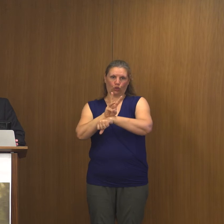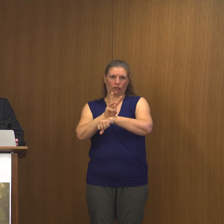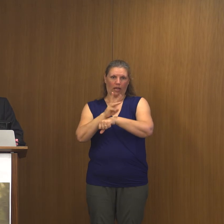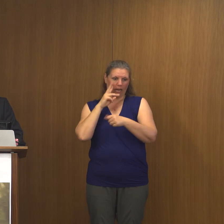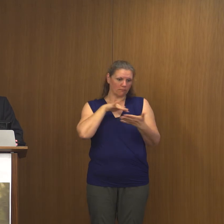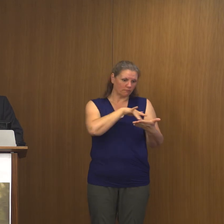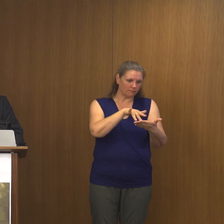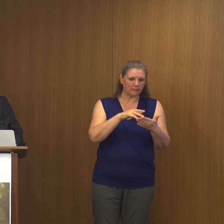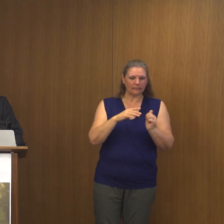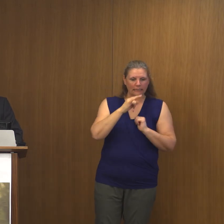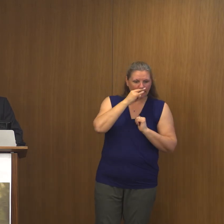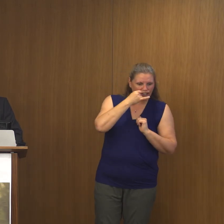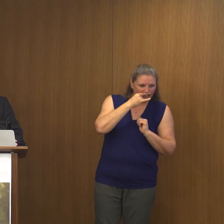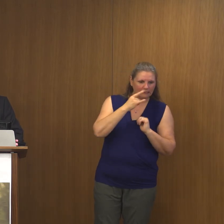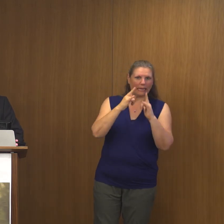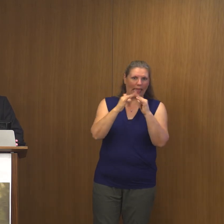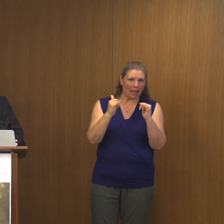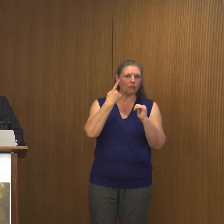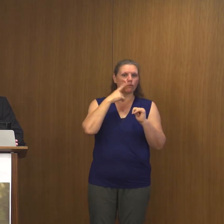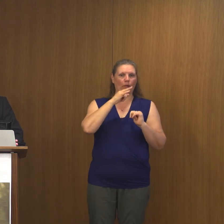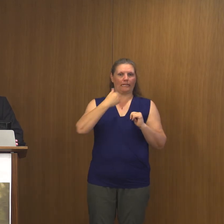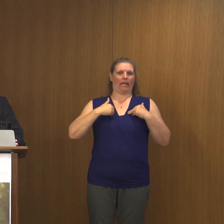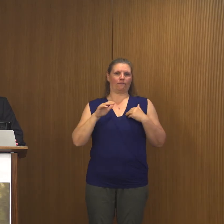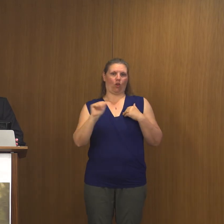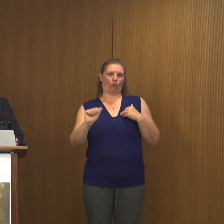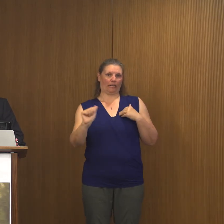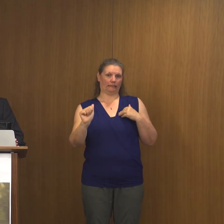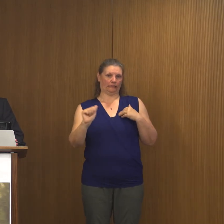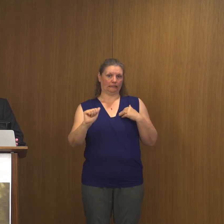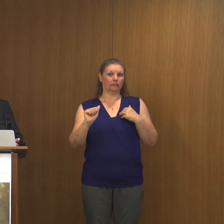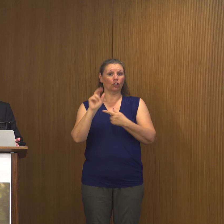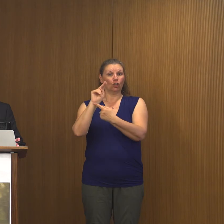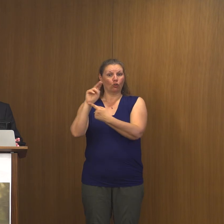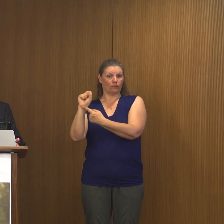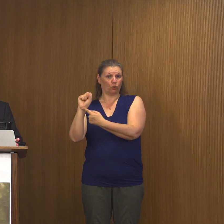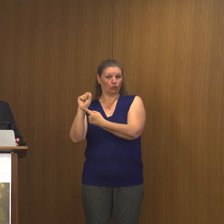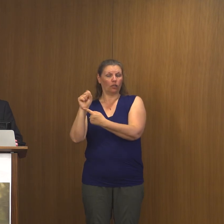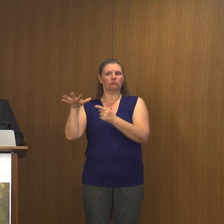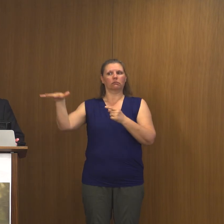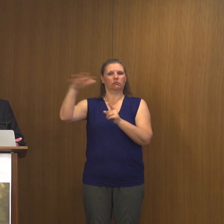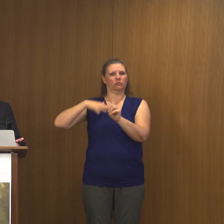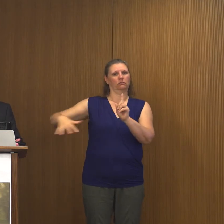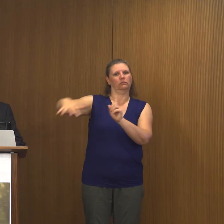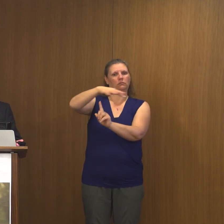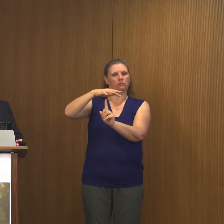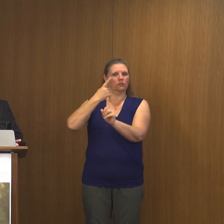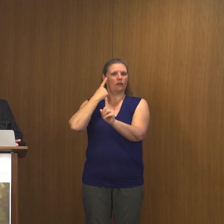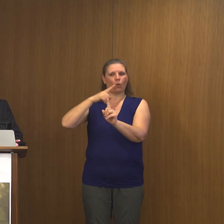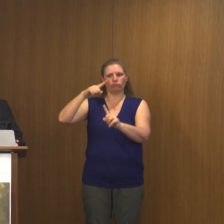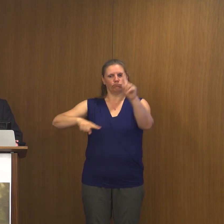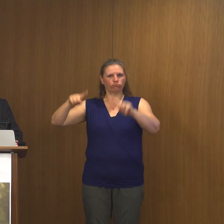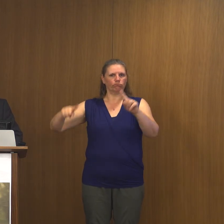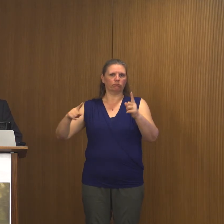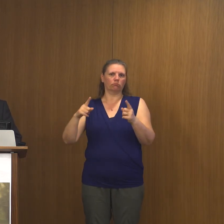for kids with arthritis. In Nova Scotia, we have a facility that provides an accessible and medically supportive environment for children living with various